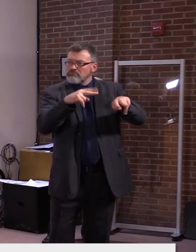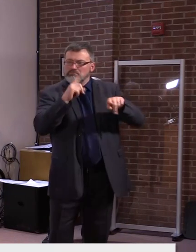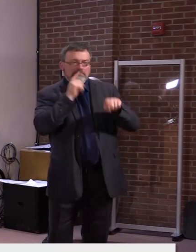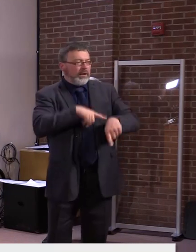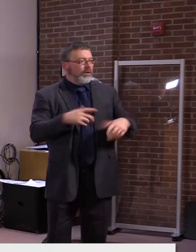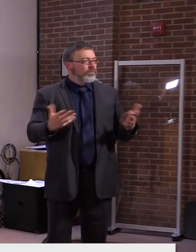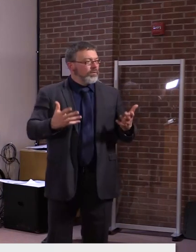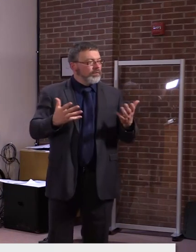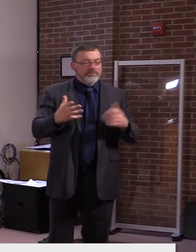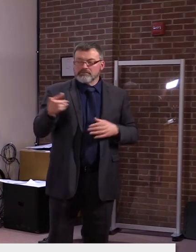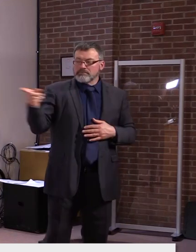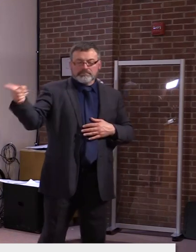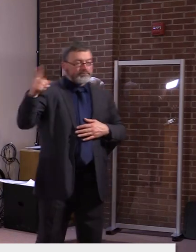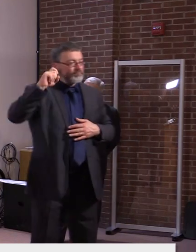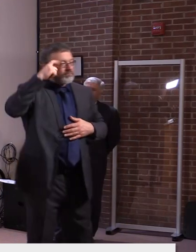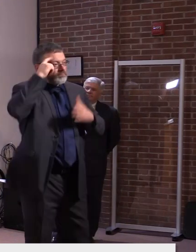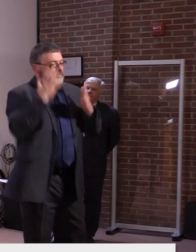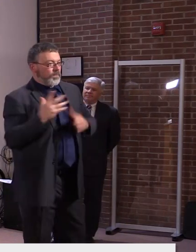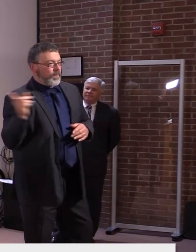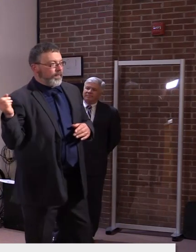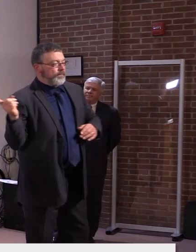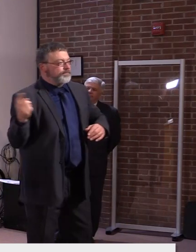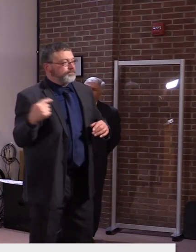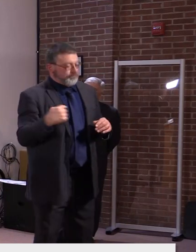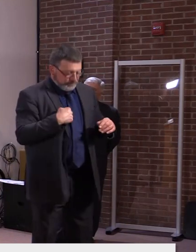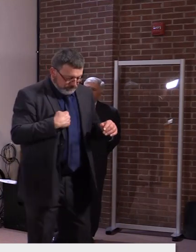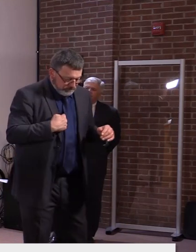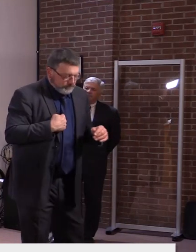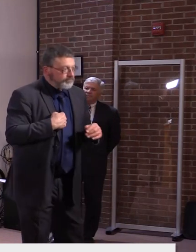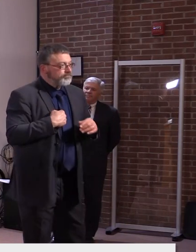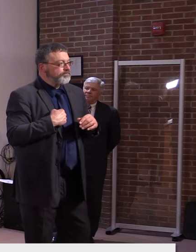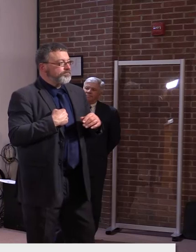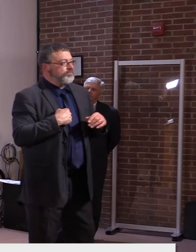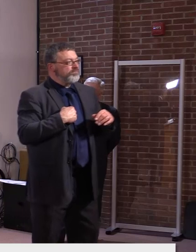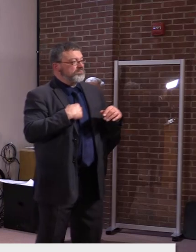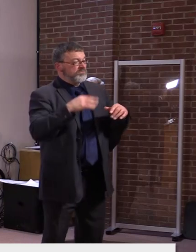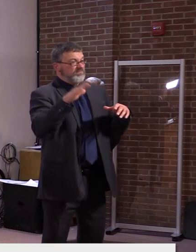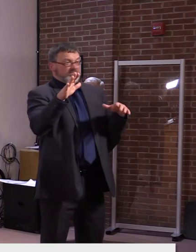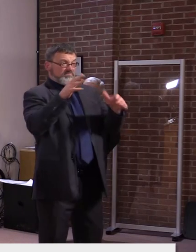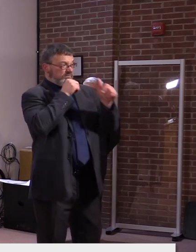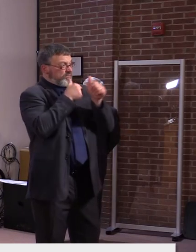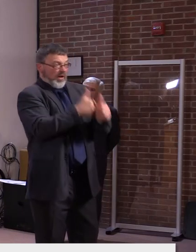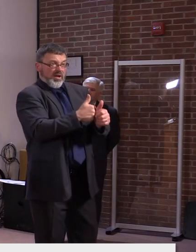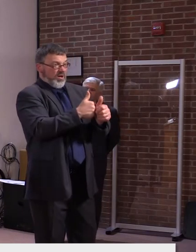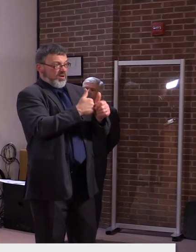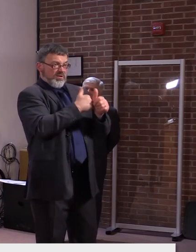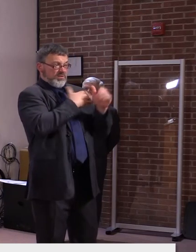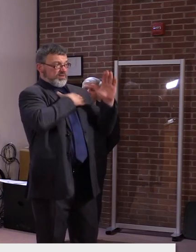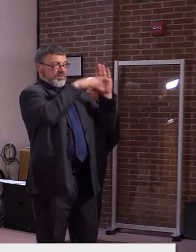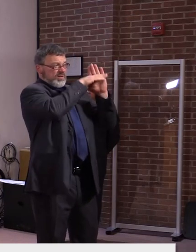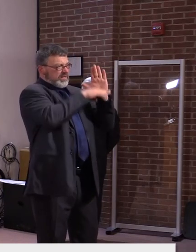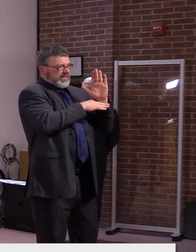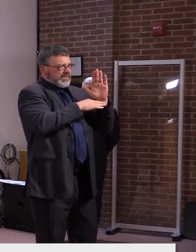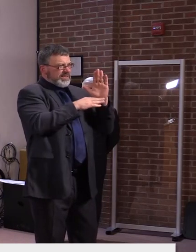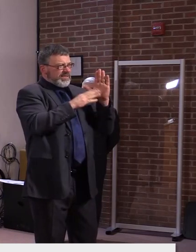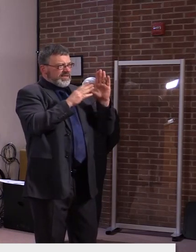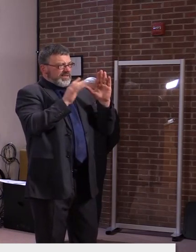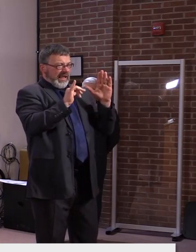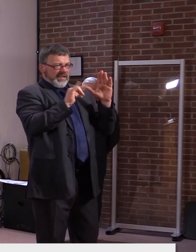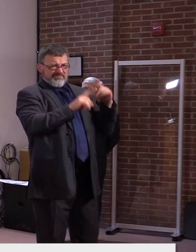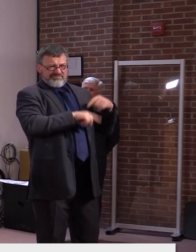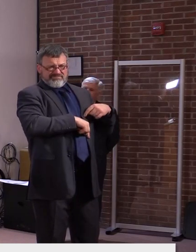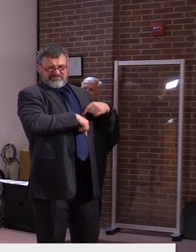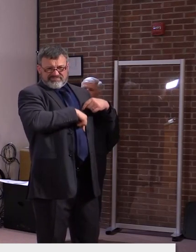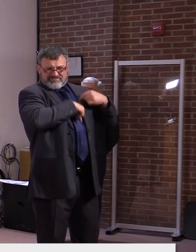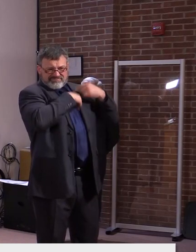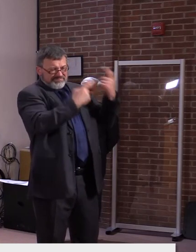I would say that there has been this non-compliance since the initial outbreak of the